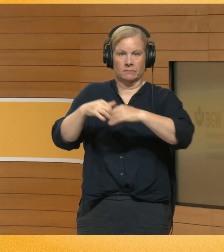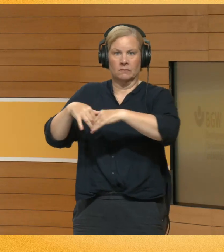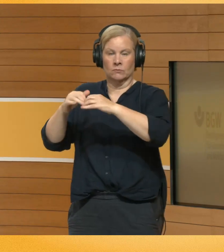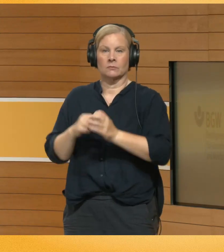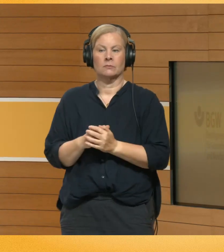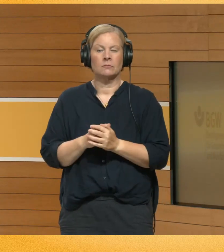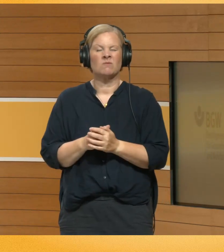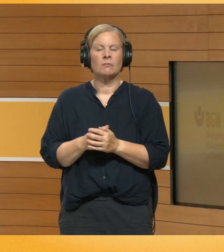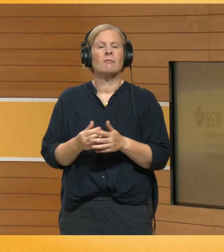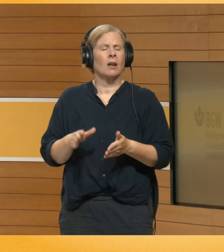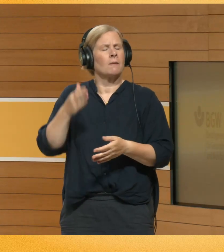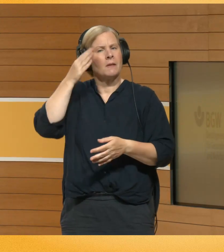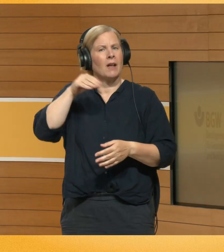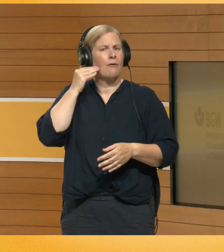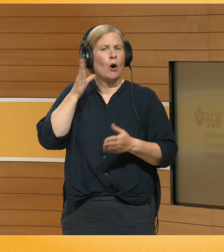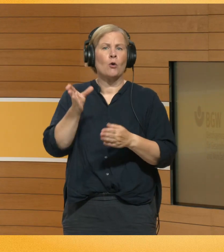an Ebola